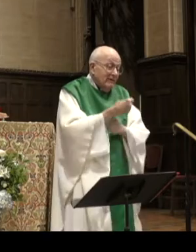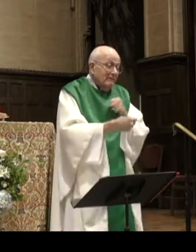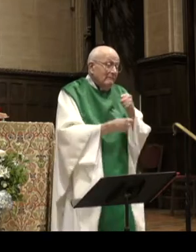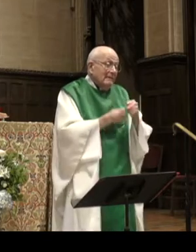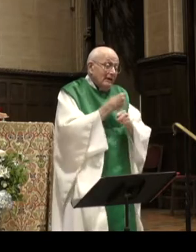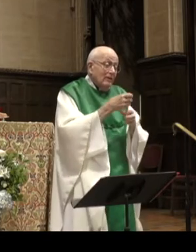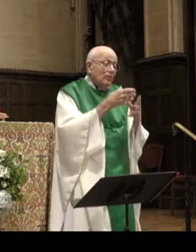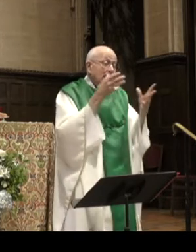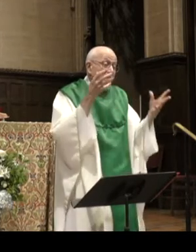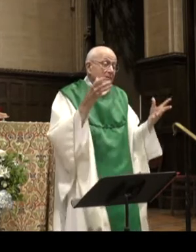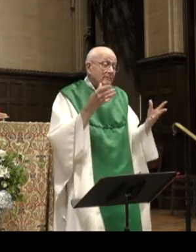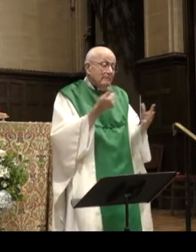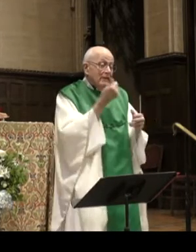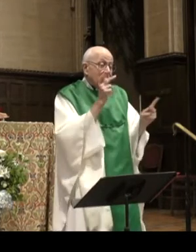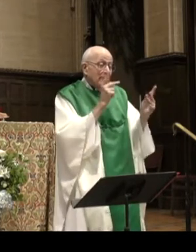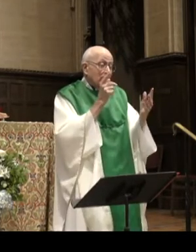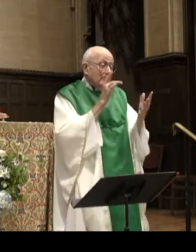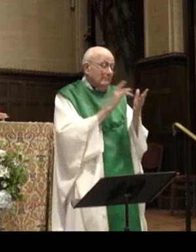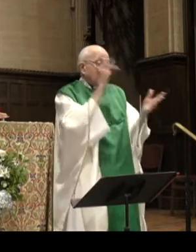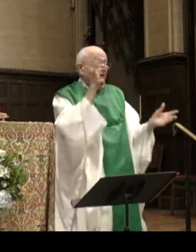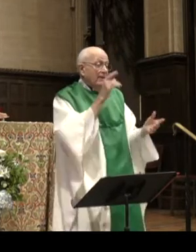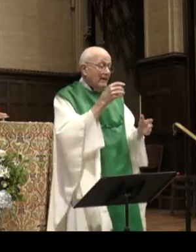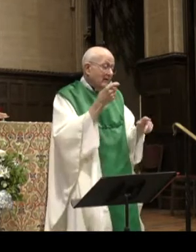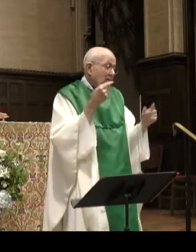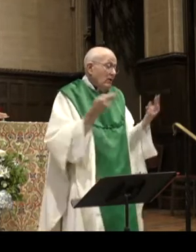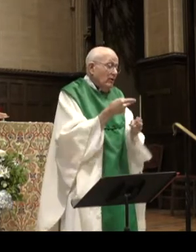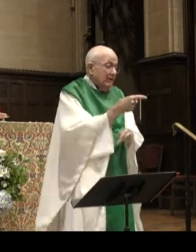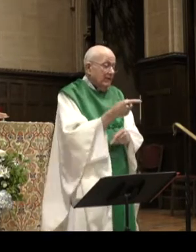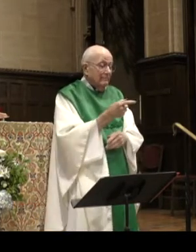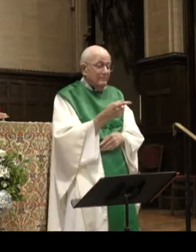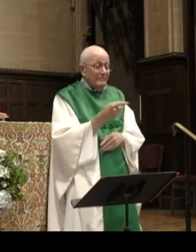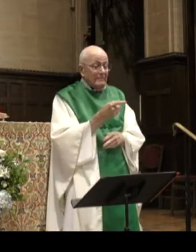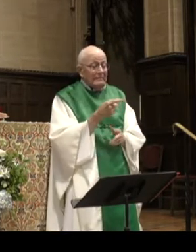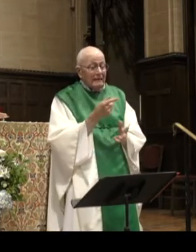Sometimes they suffered a lot. Other people took advantage of them, hurt them.